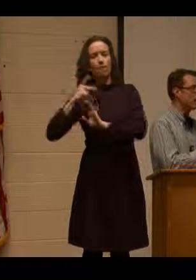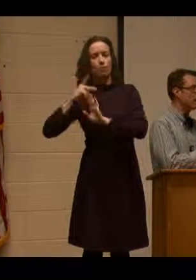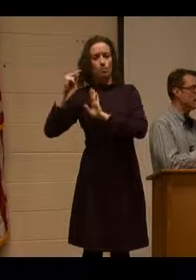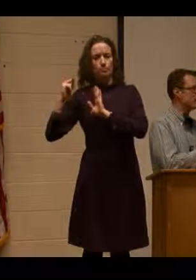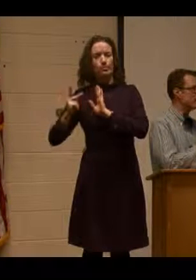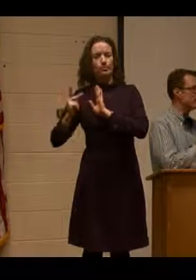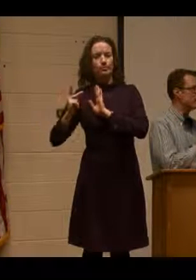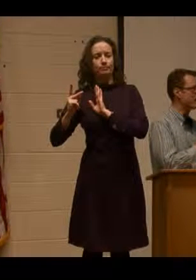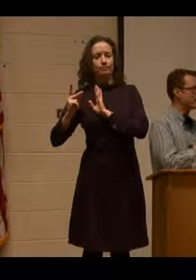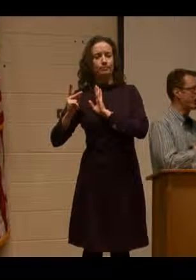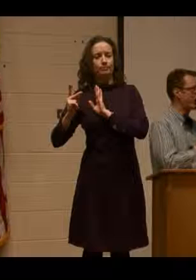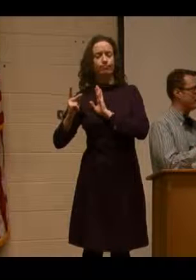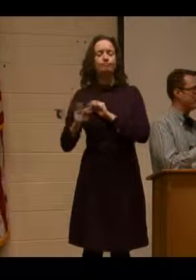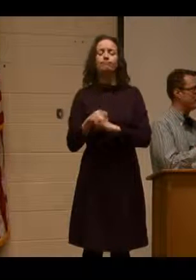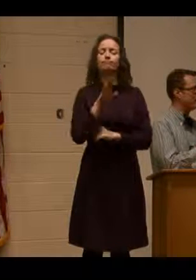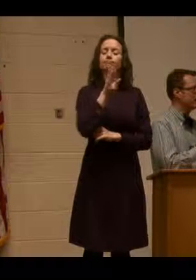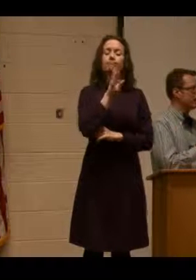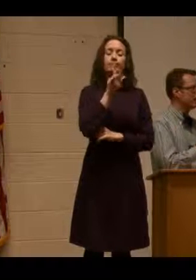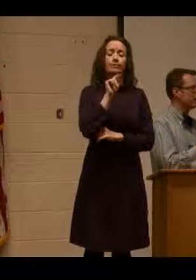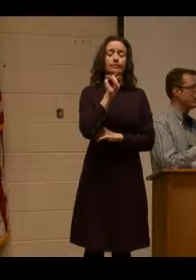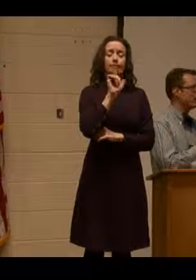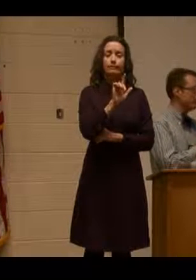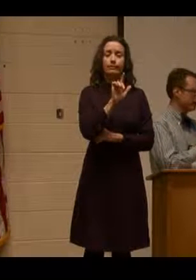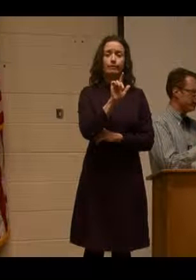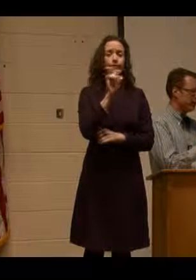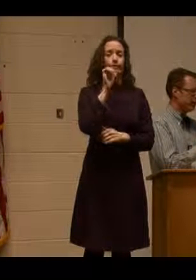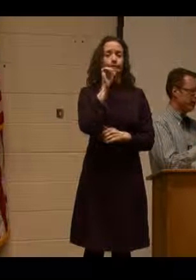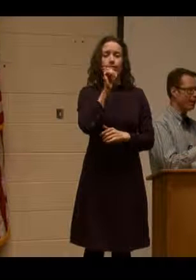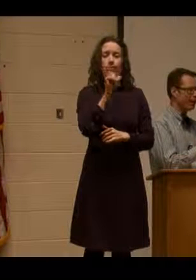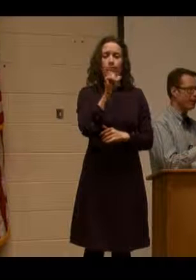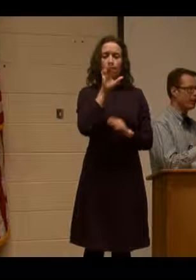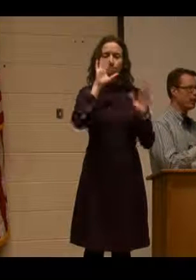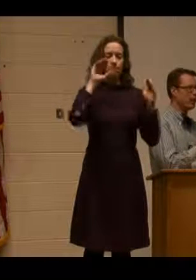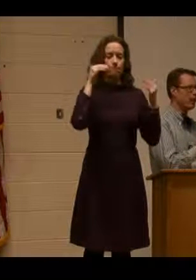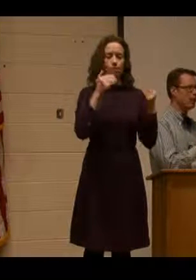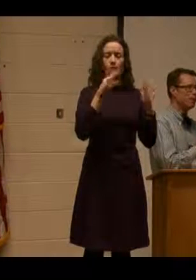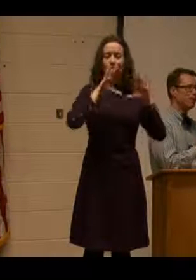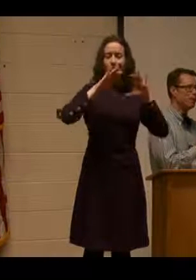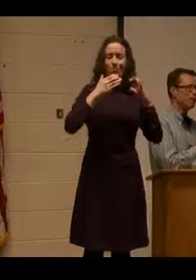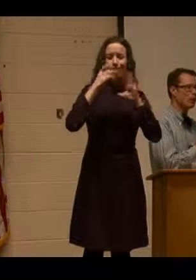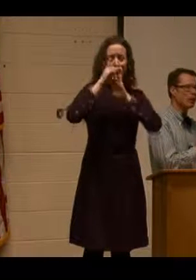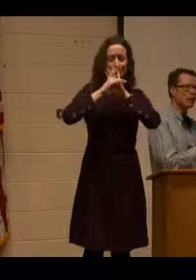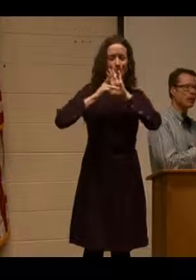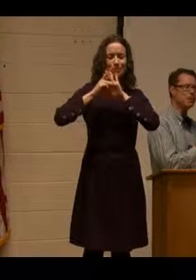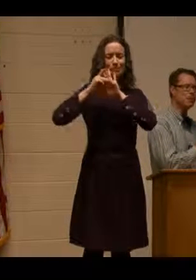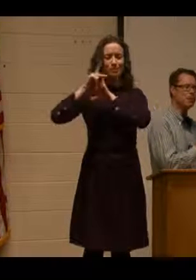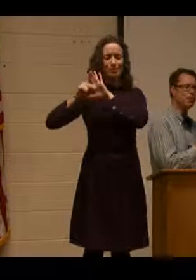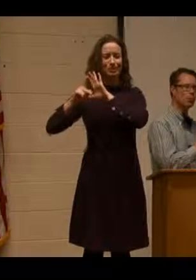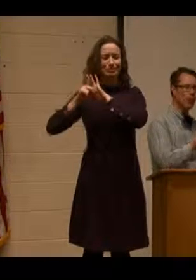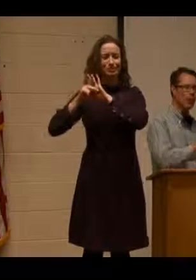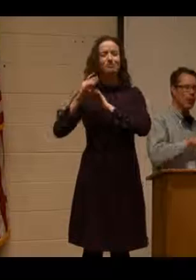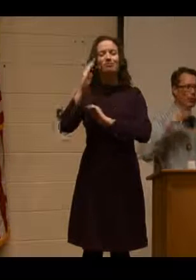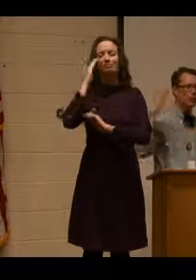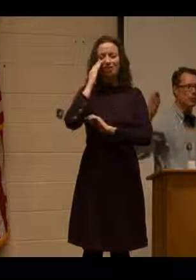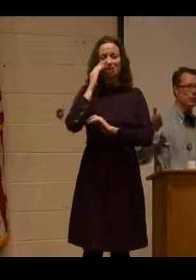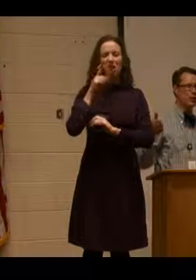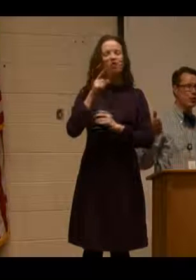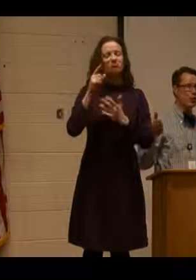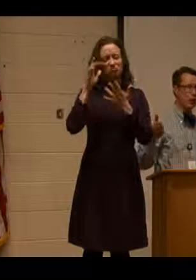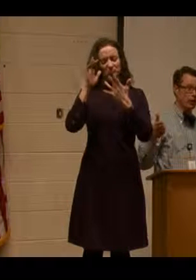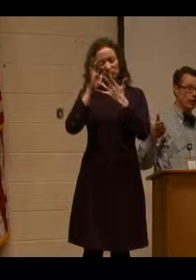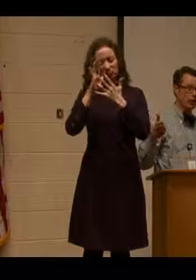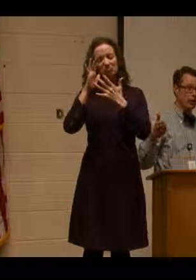designed in periods like you've experienced with freshman through senior year, where